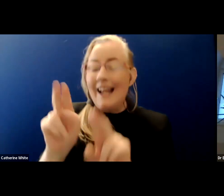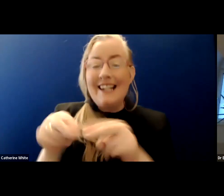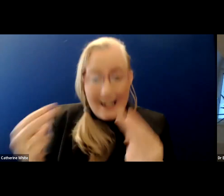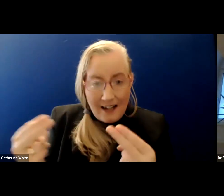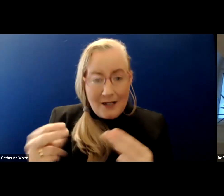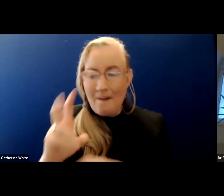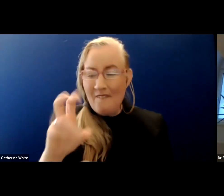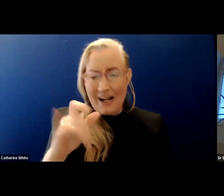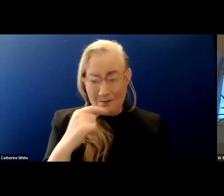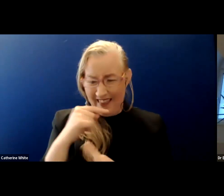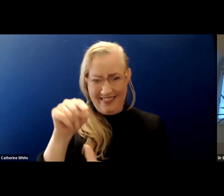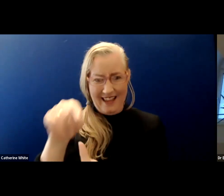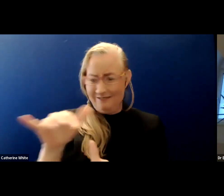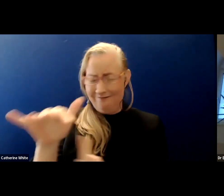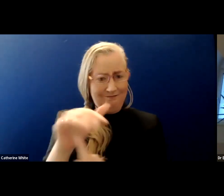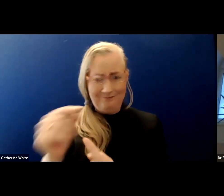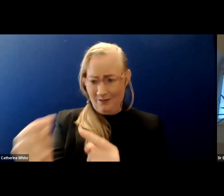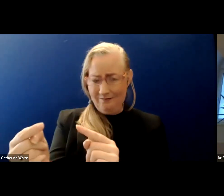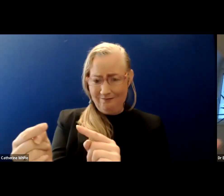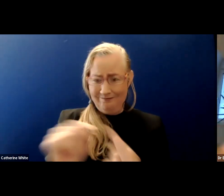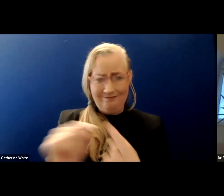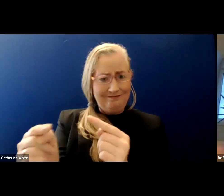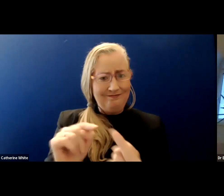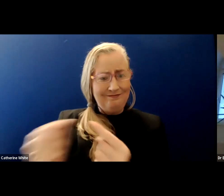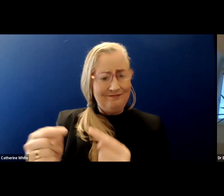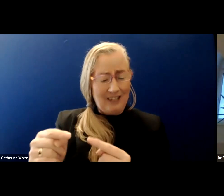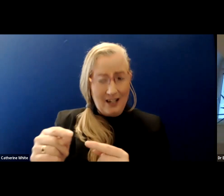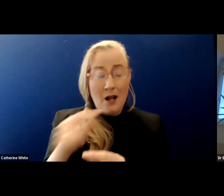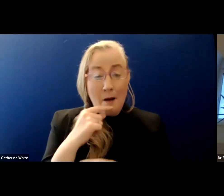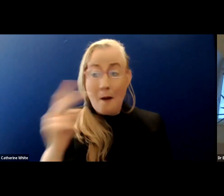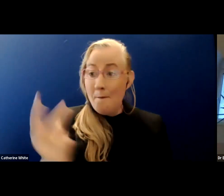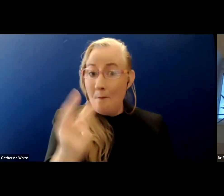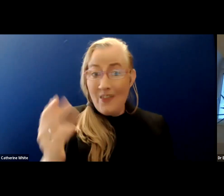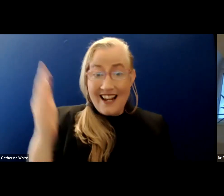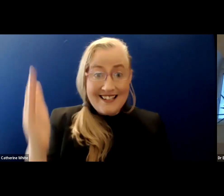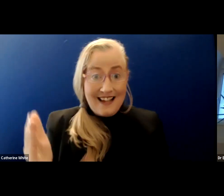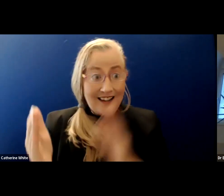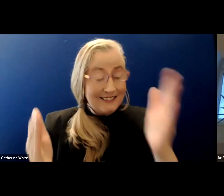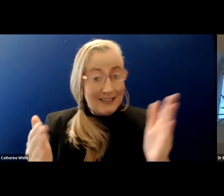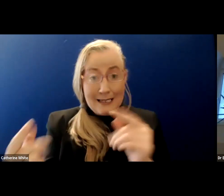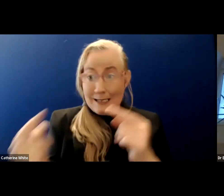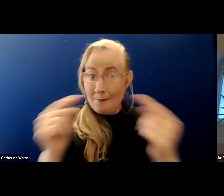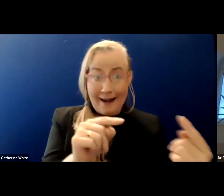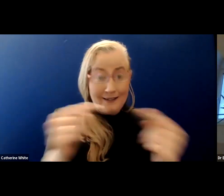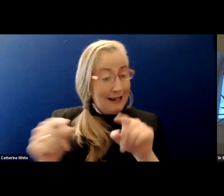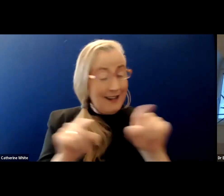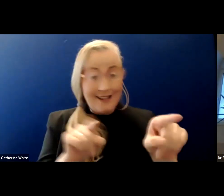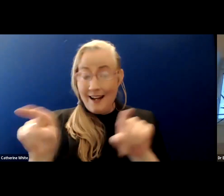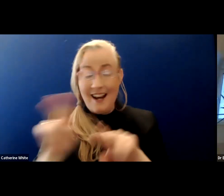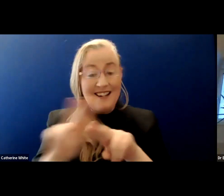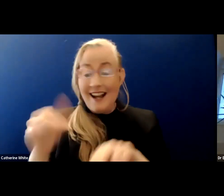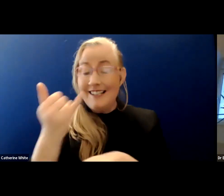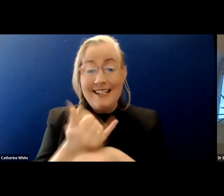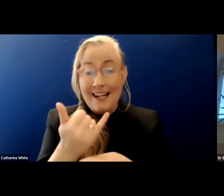was clearly an area of controversy, even if both sides of the debate were not yet aware that a